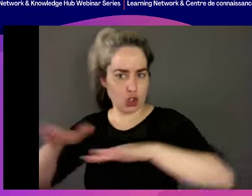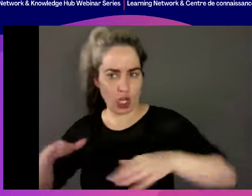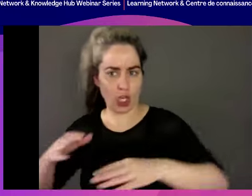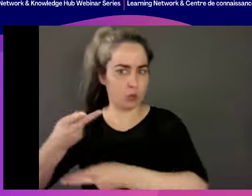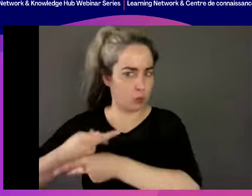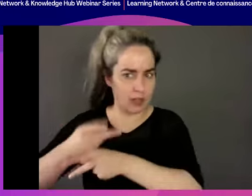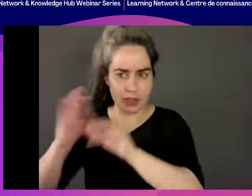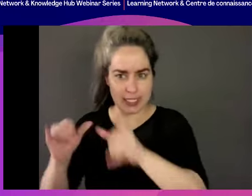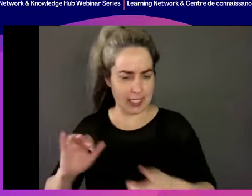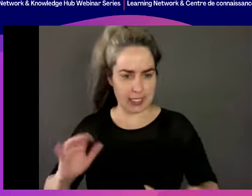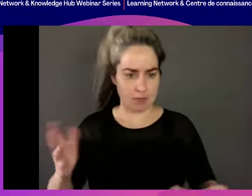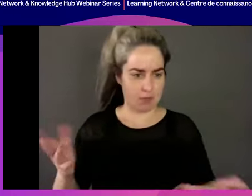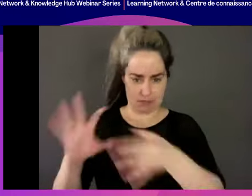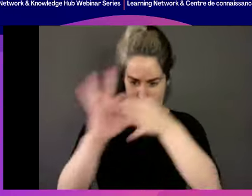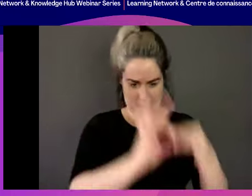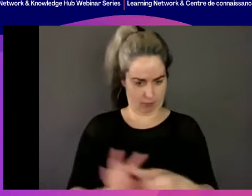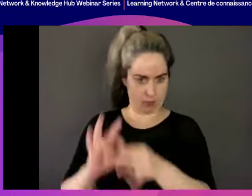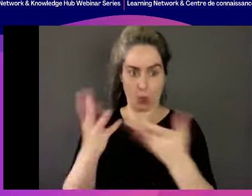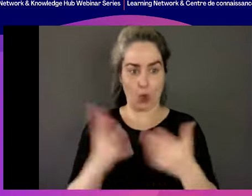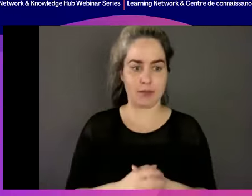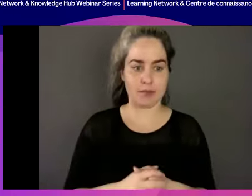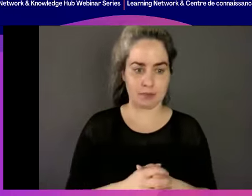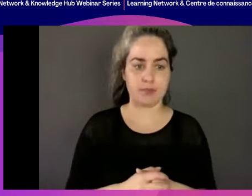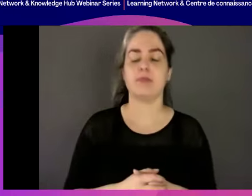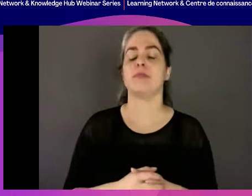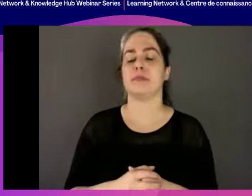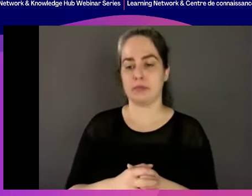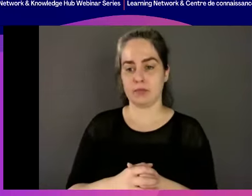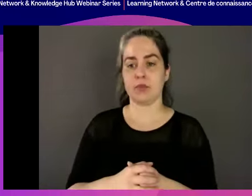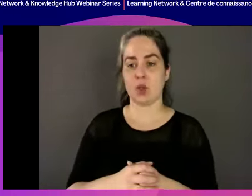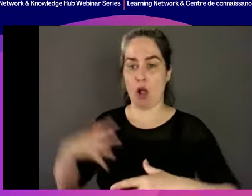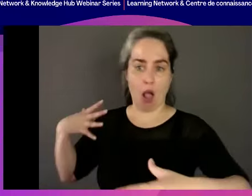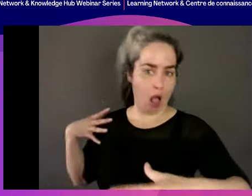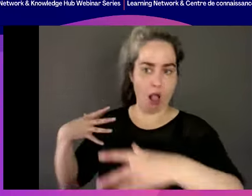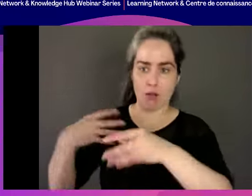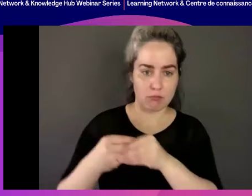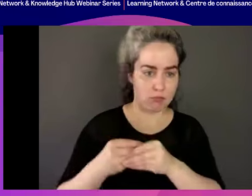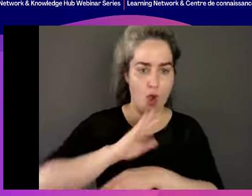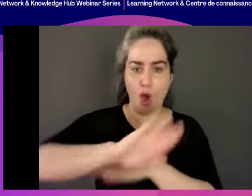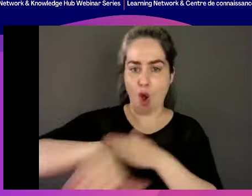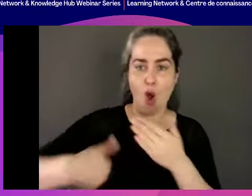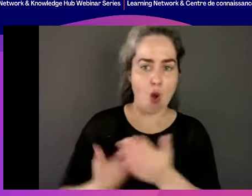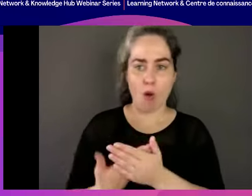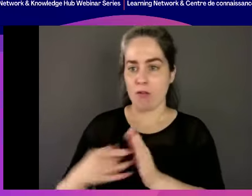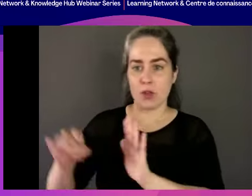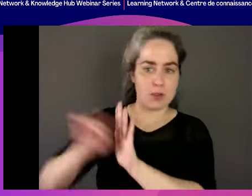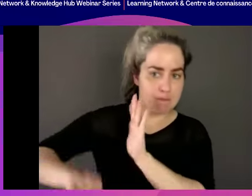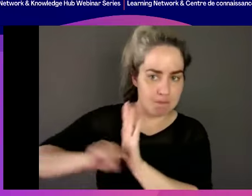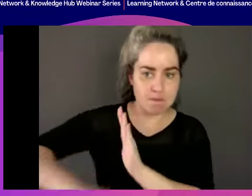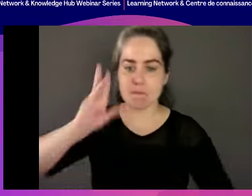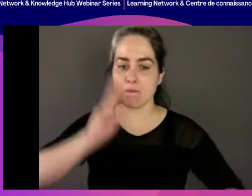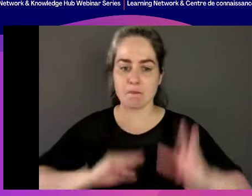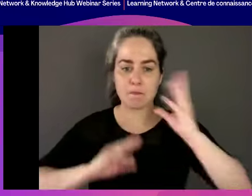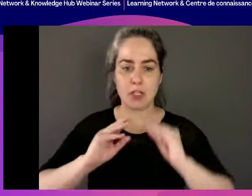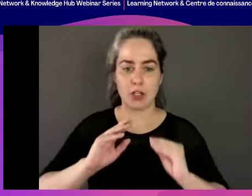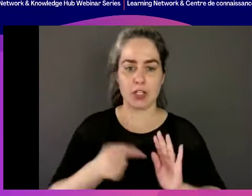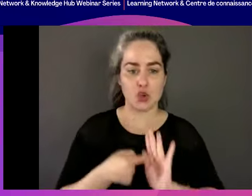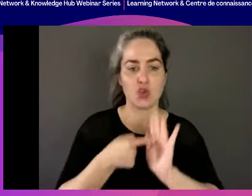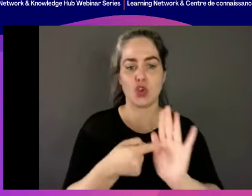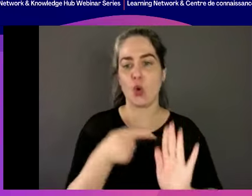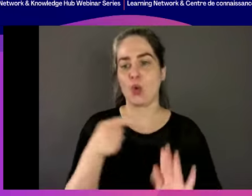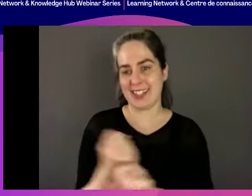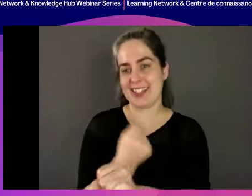that indeed that the cumulative exposure to ACEs contributed to this relationship